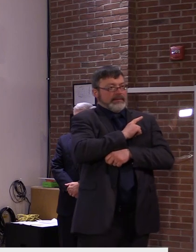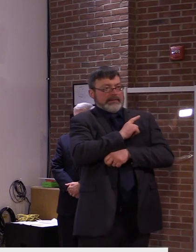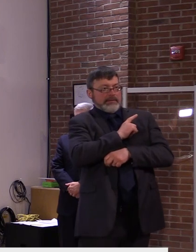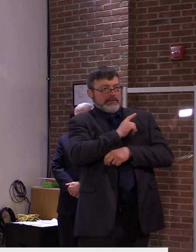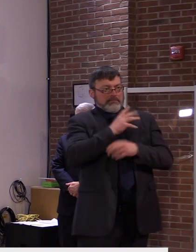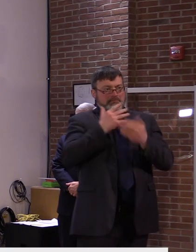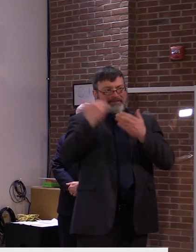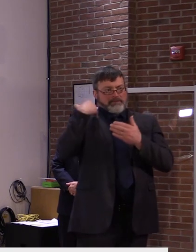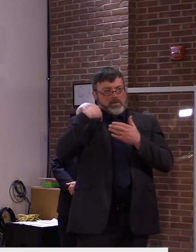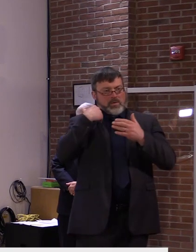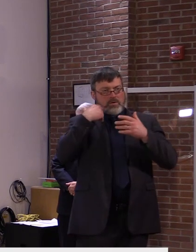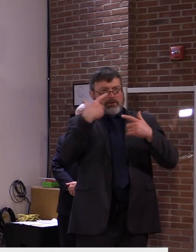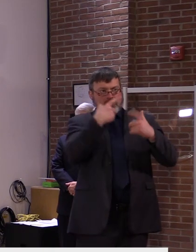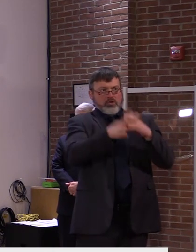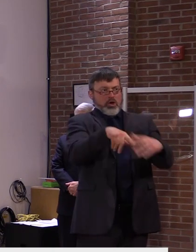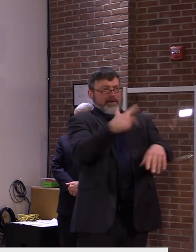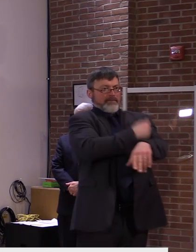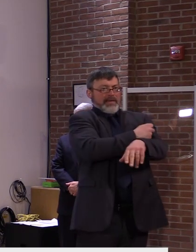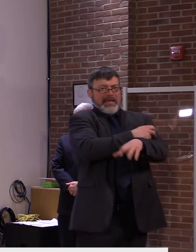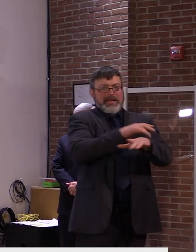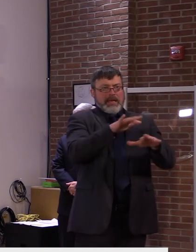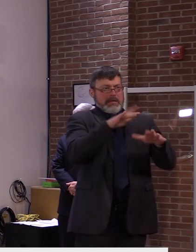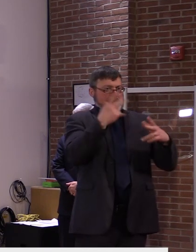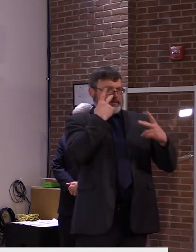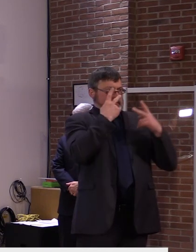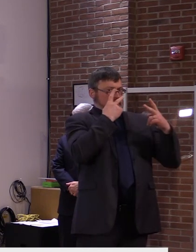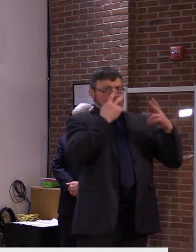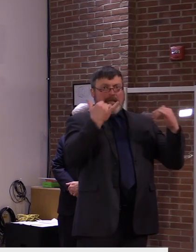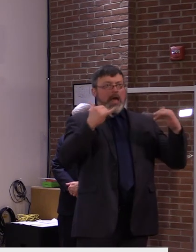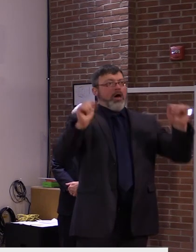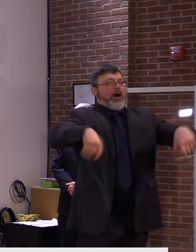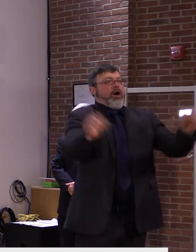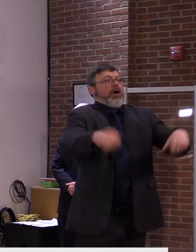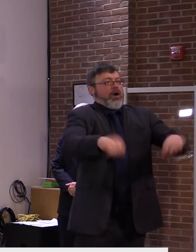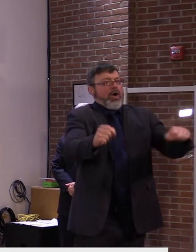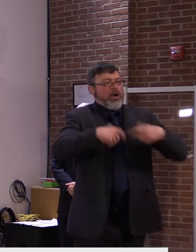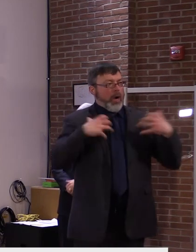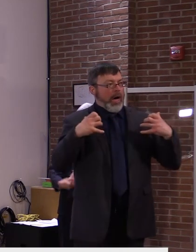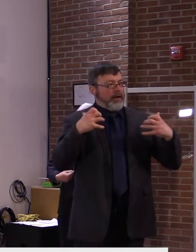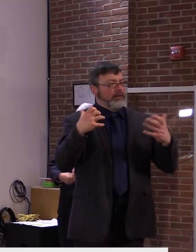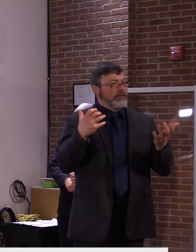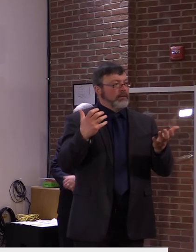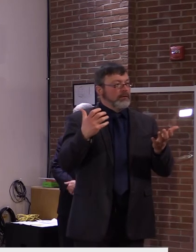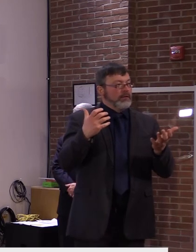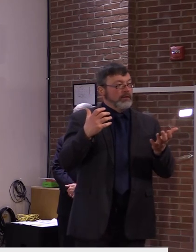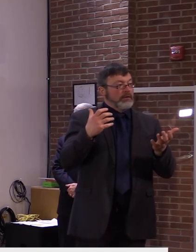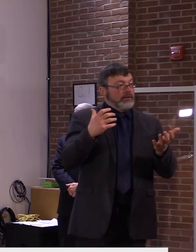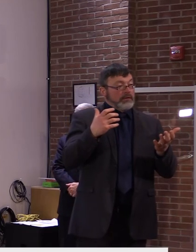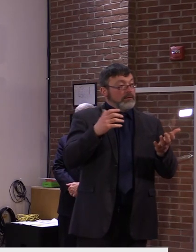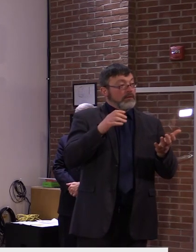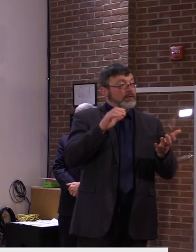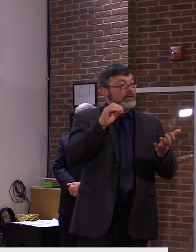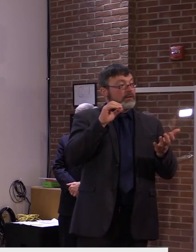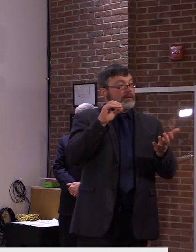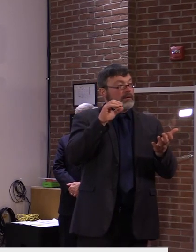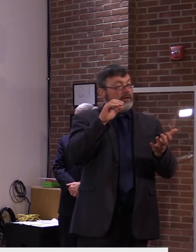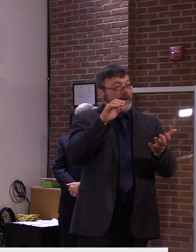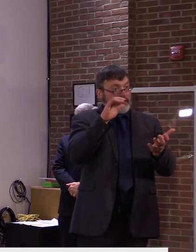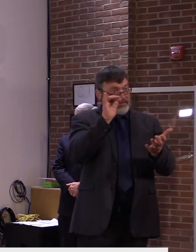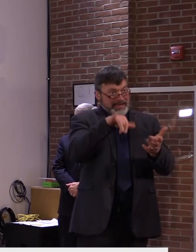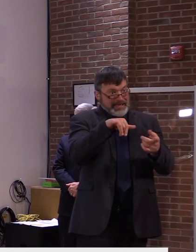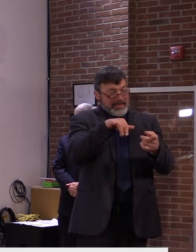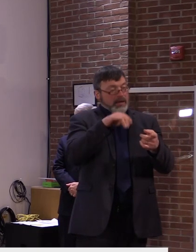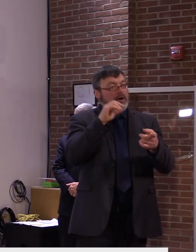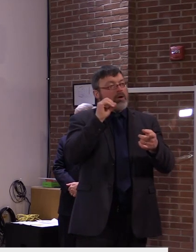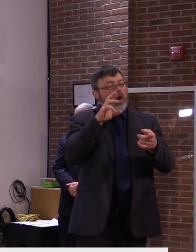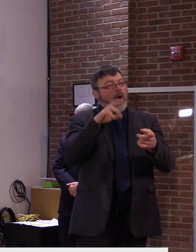know the status of this, but new intakes or transfers to long-term care facilities. How are they going to be reached with the vaccine? Because my understanding